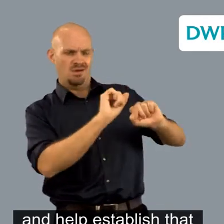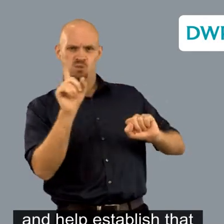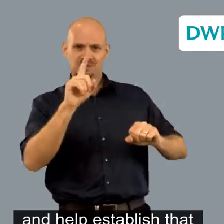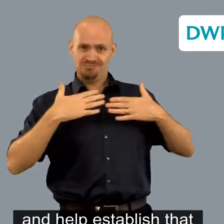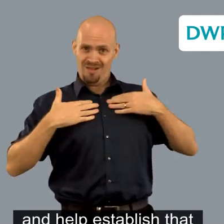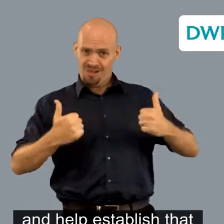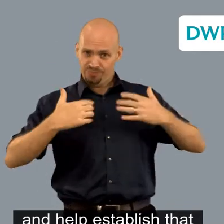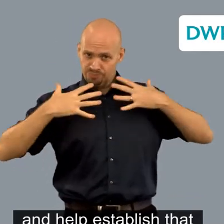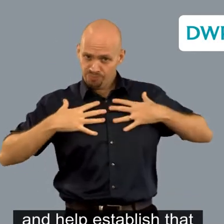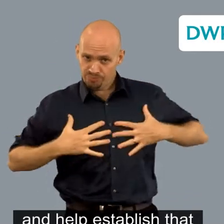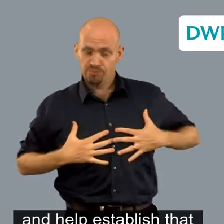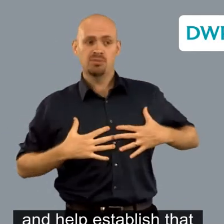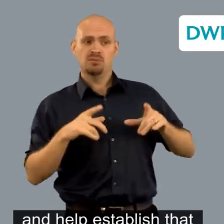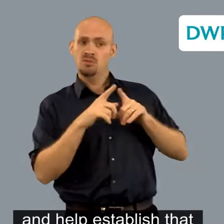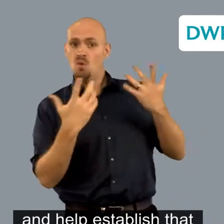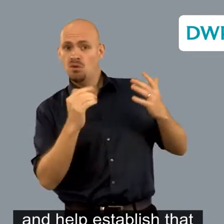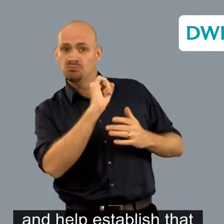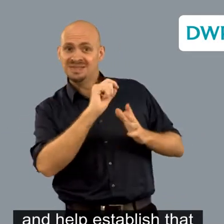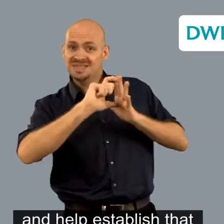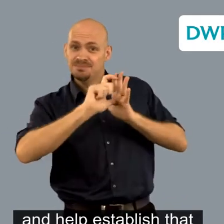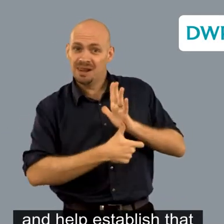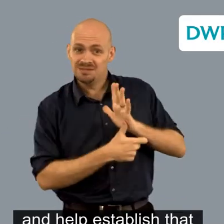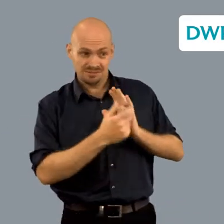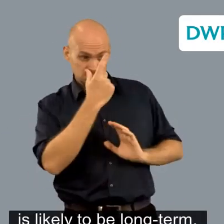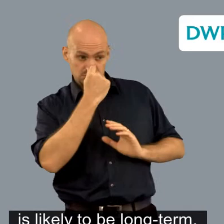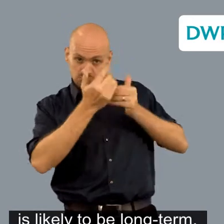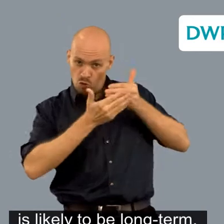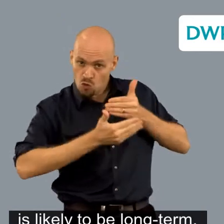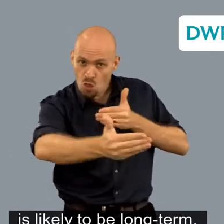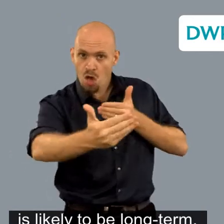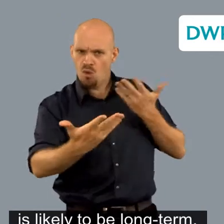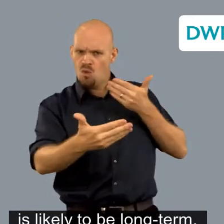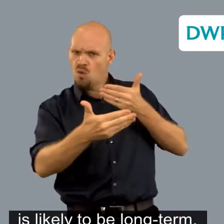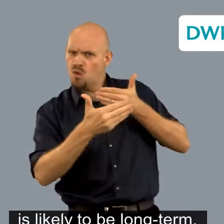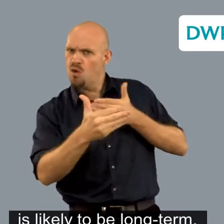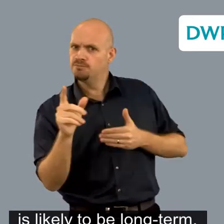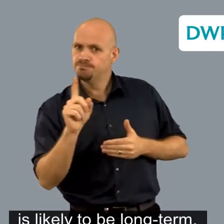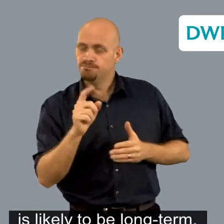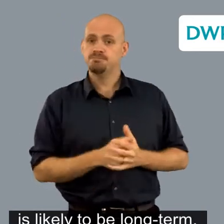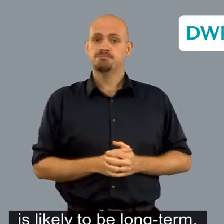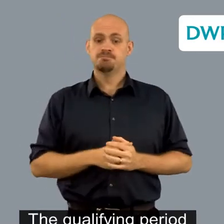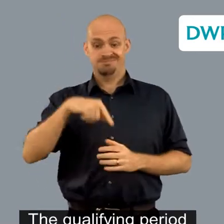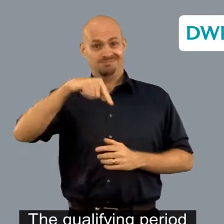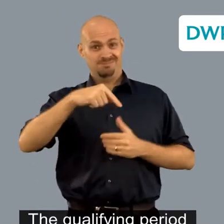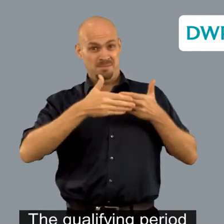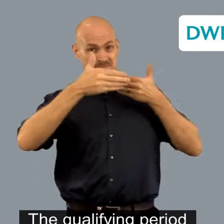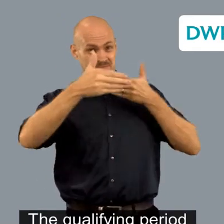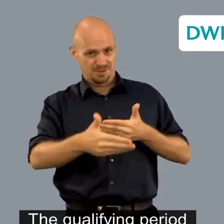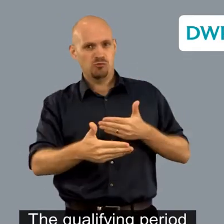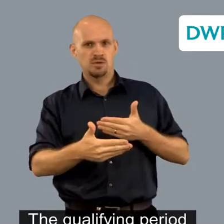health condition or disability is likely to be long-term. The